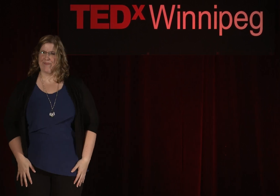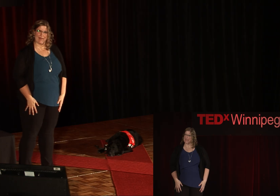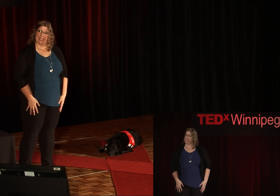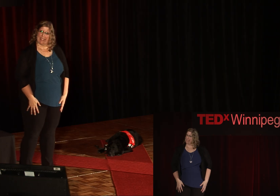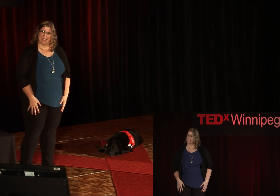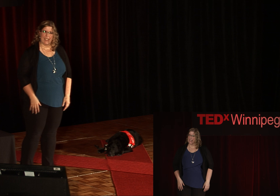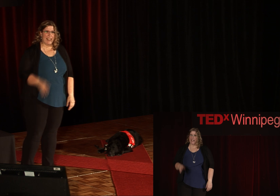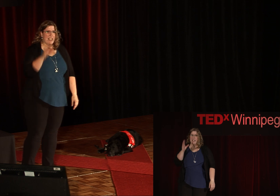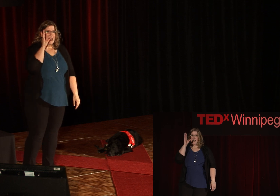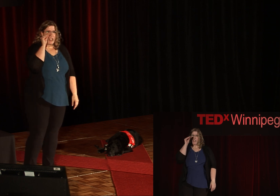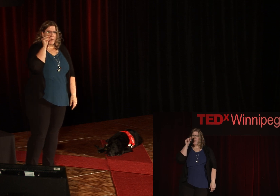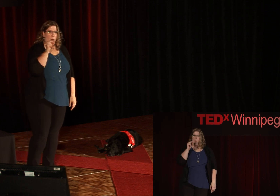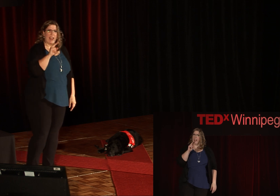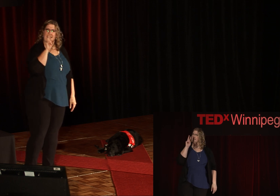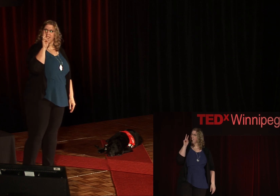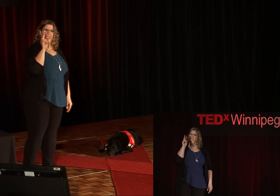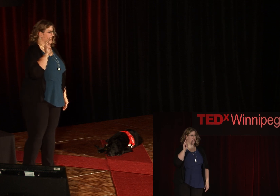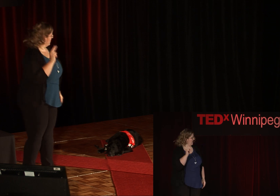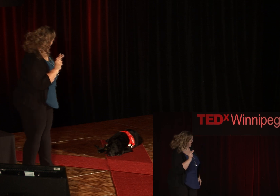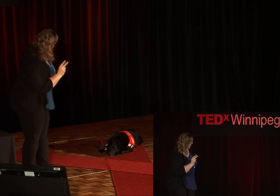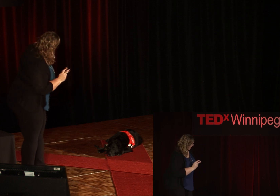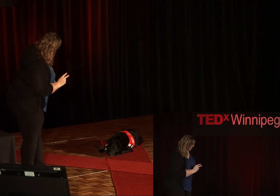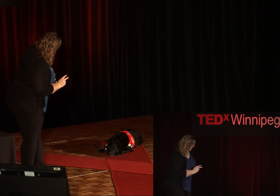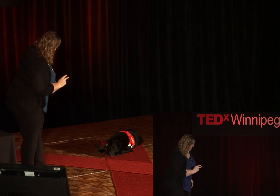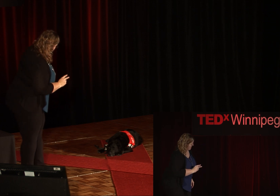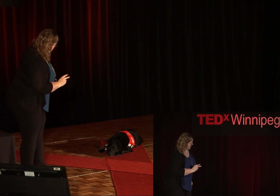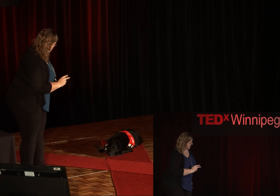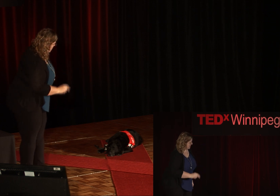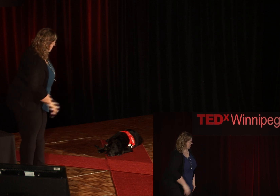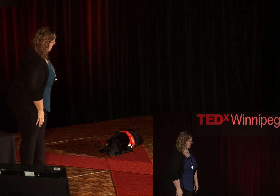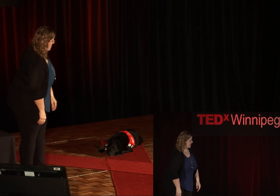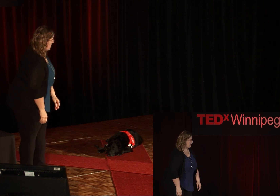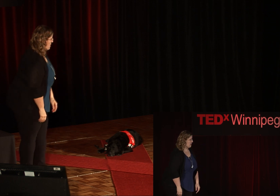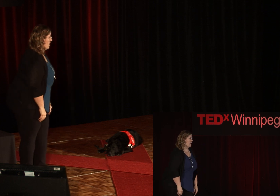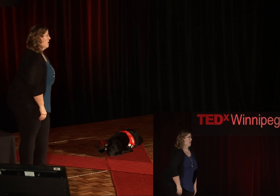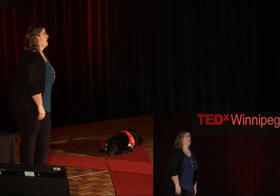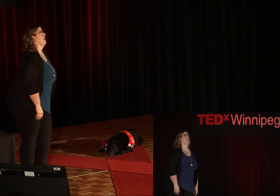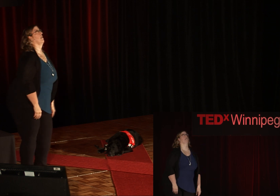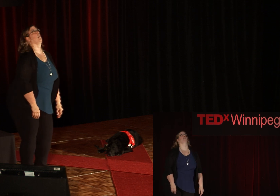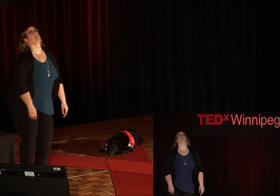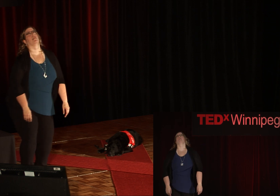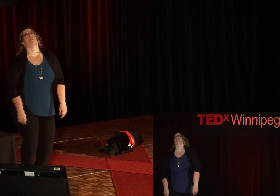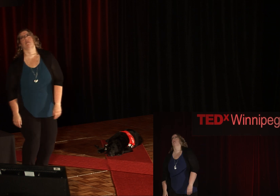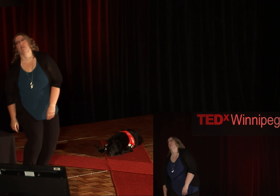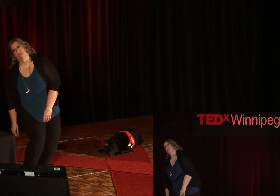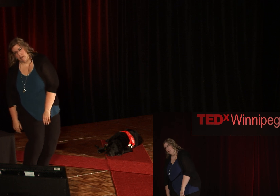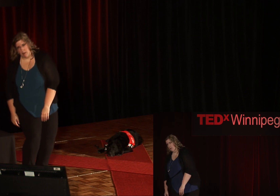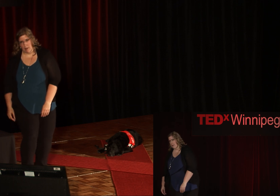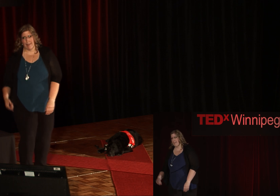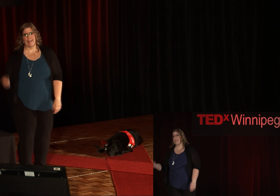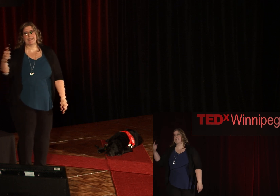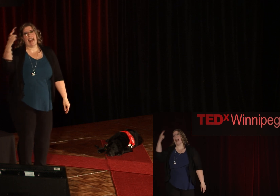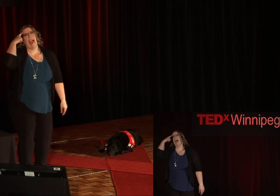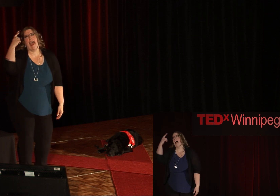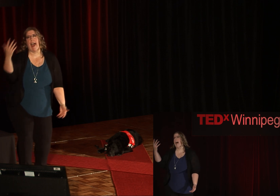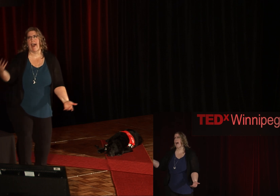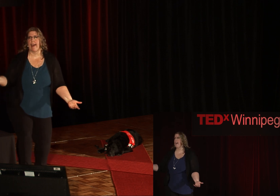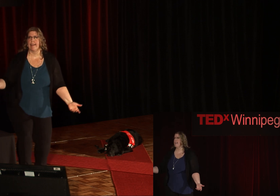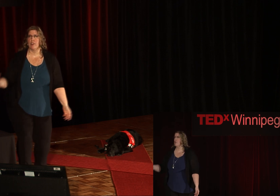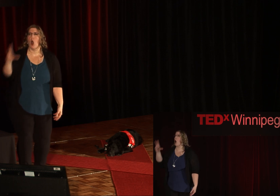The boy saw that it was Lulu, looked over, rolled his eyes, said, Dad,